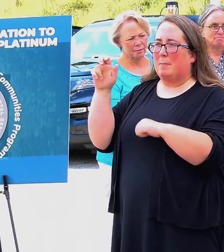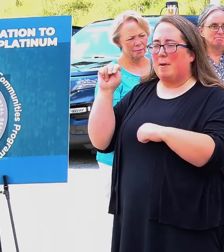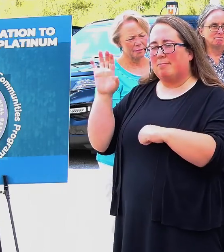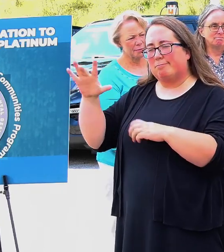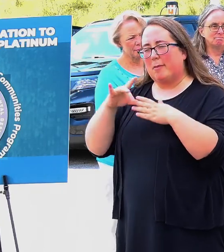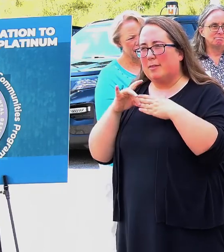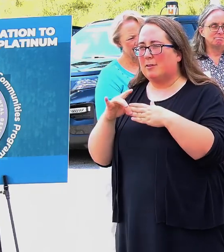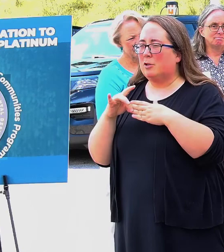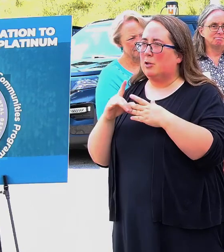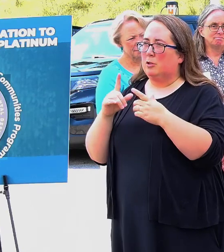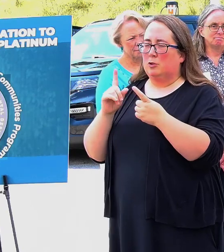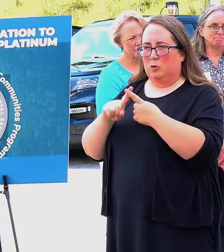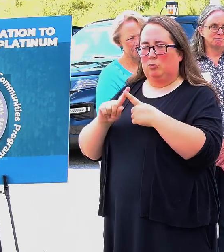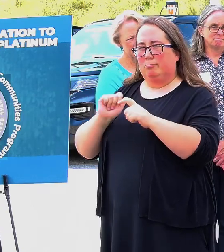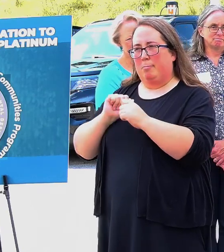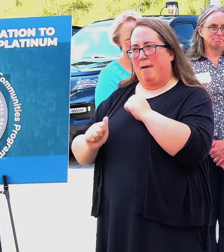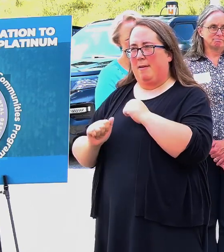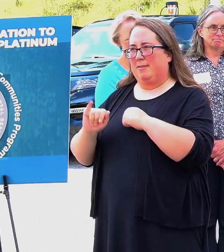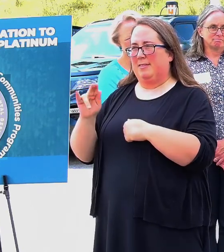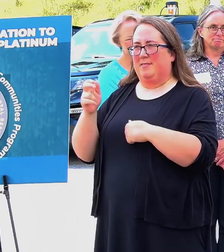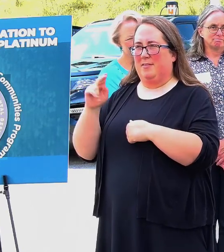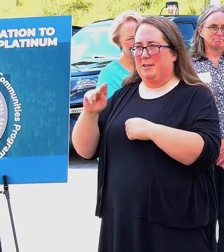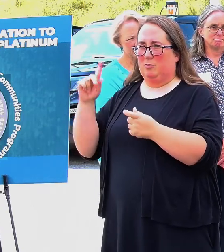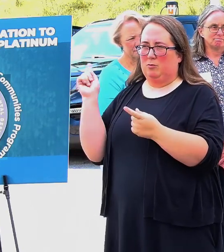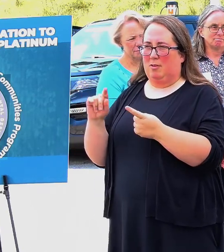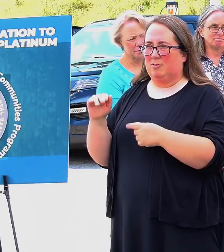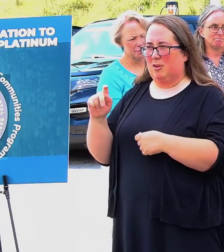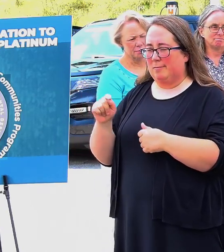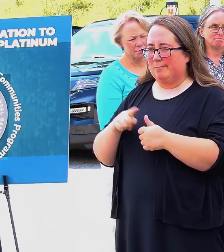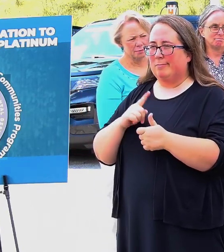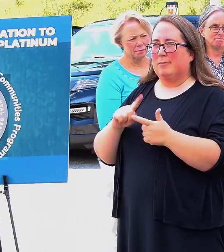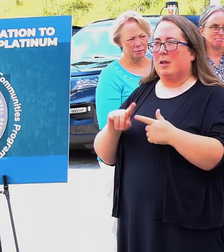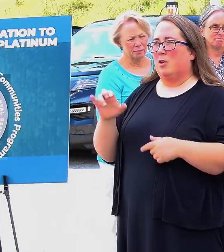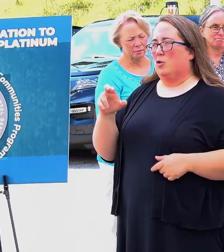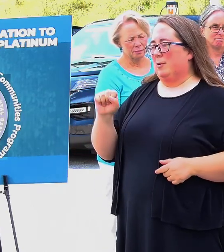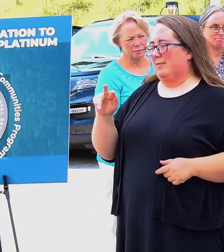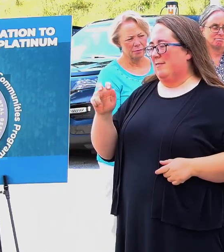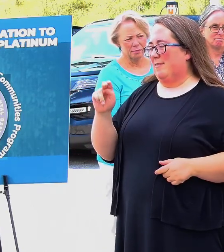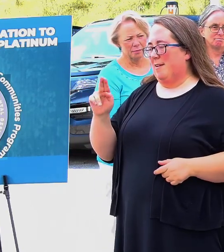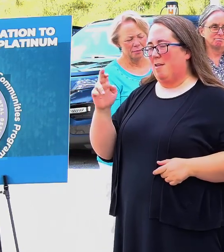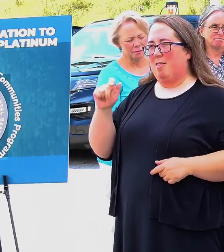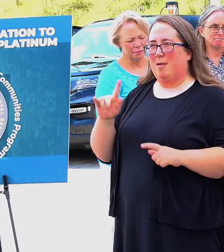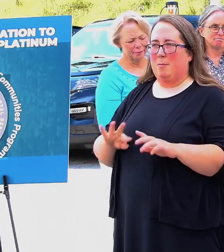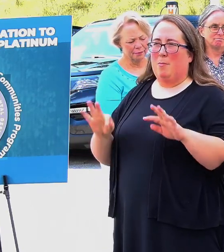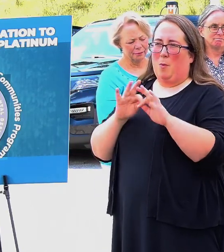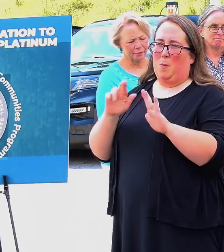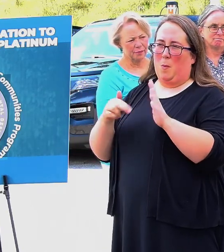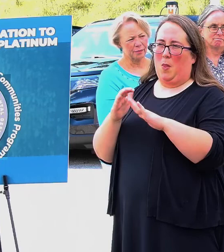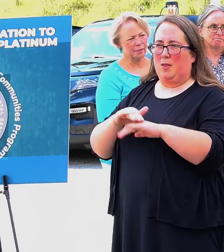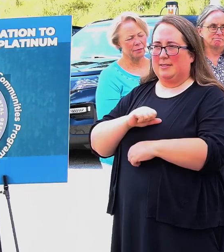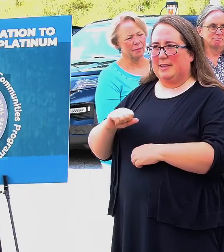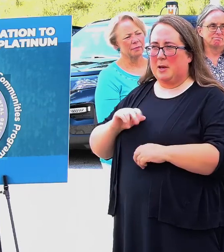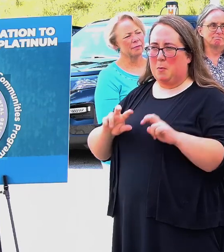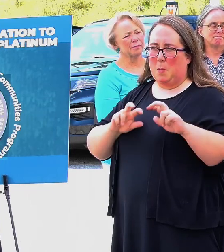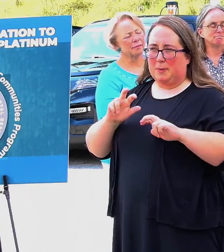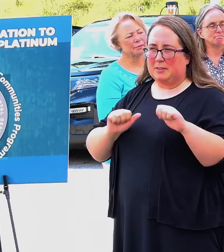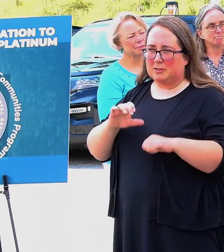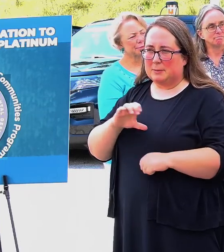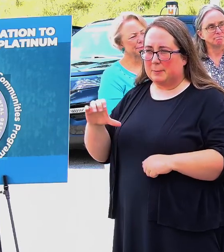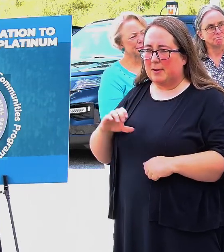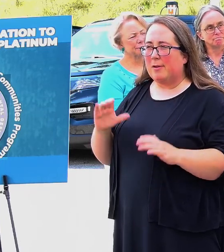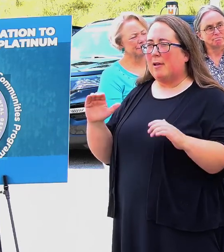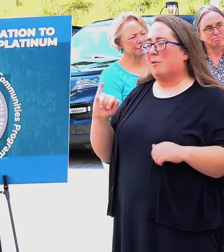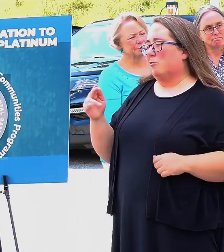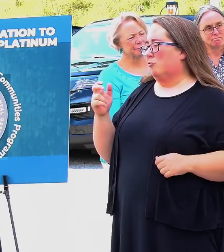leadership to get the Inflation Reduction Act done, Chris Van Hollen, his critical role on the Senate Appropriations Committee,